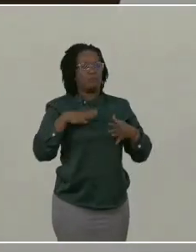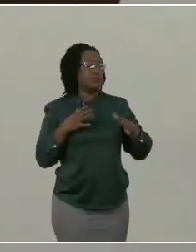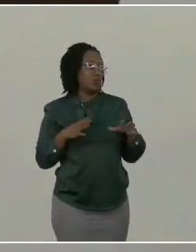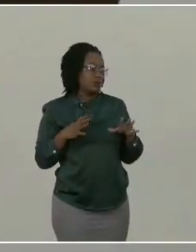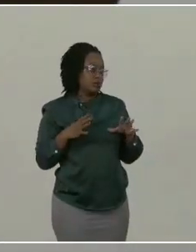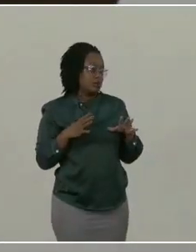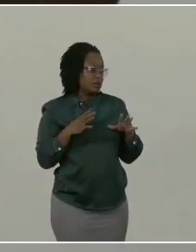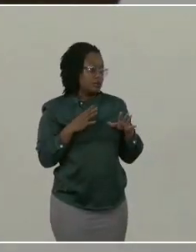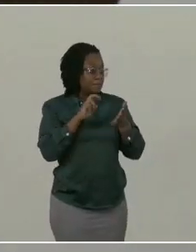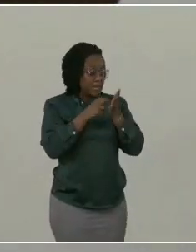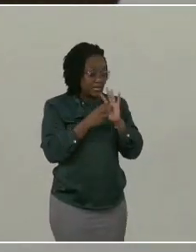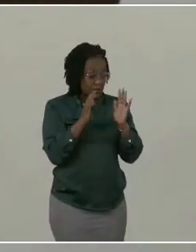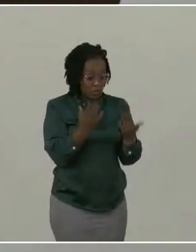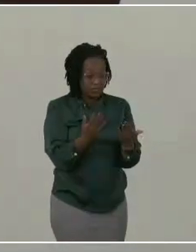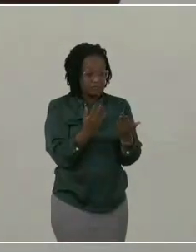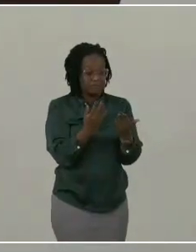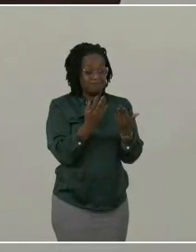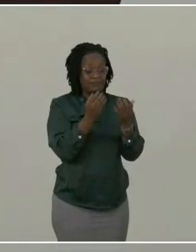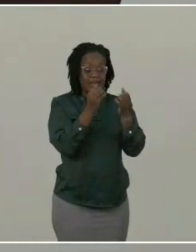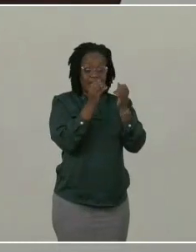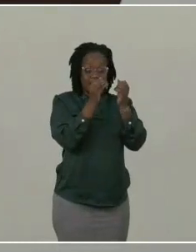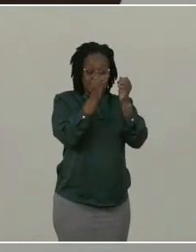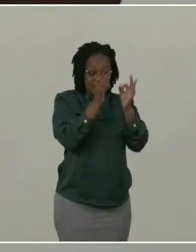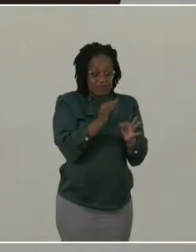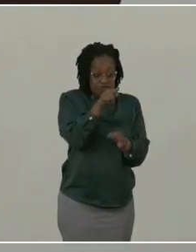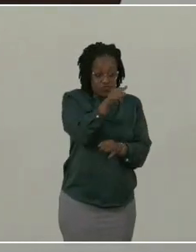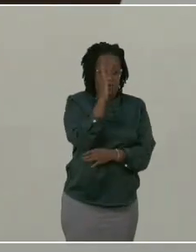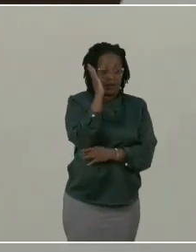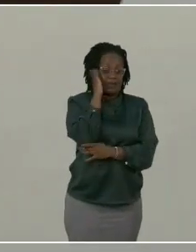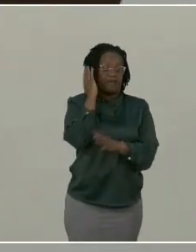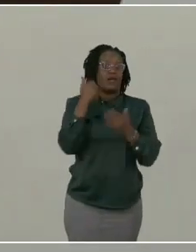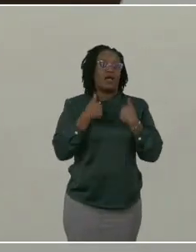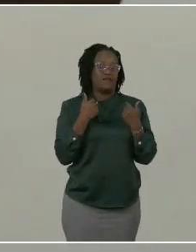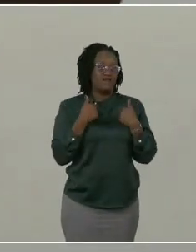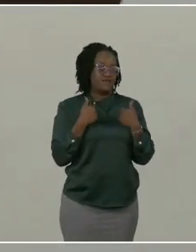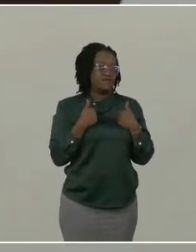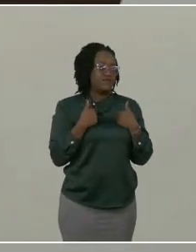that if of hearing disability,